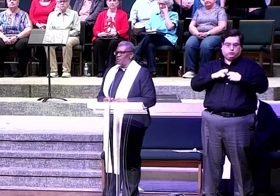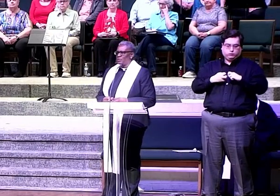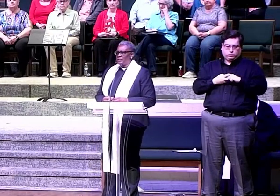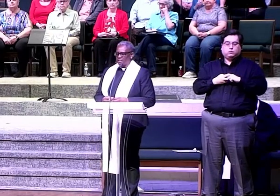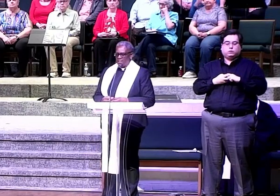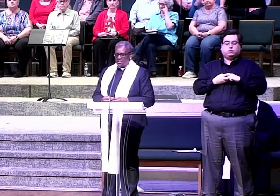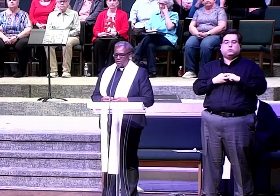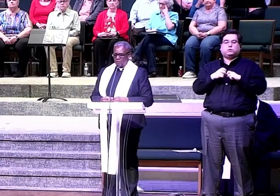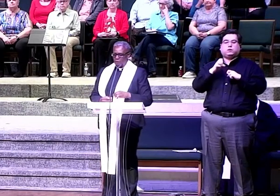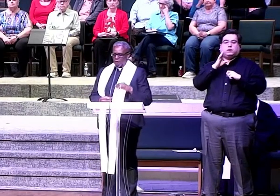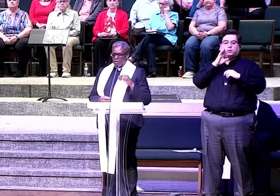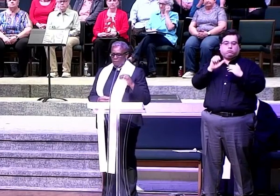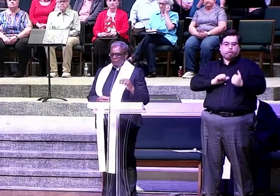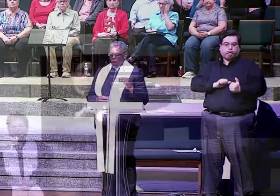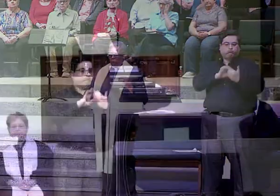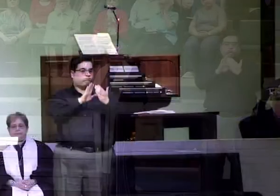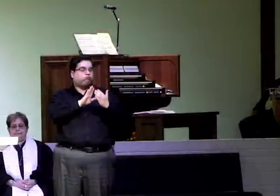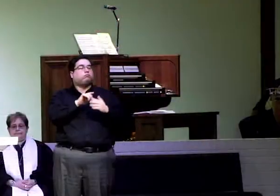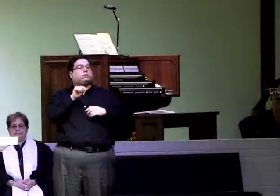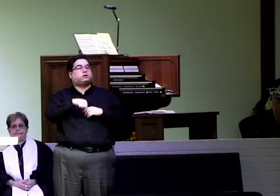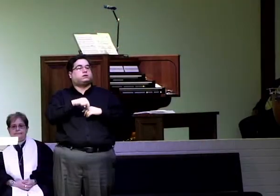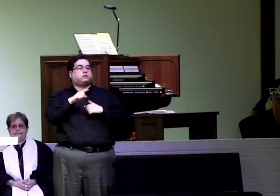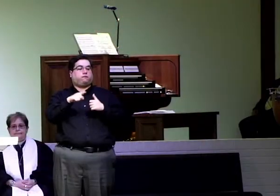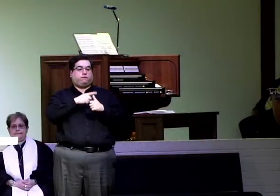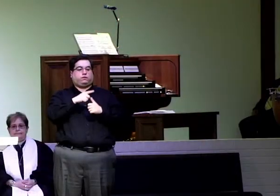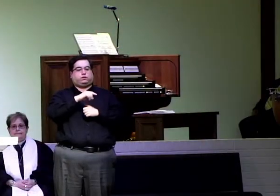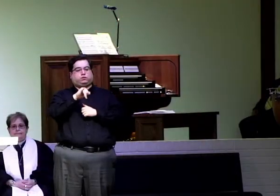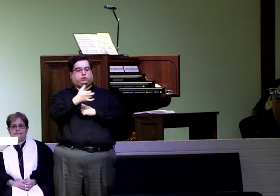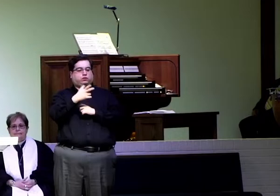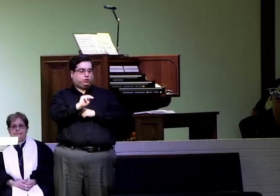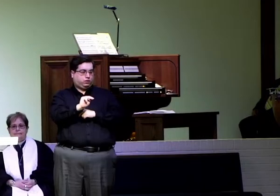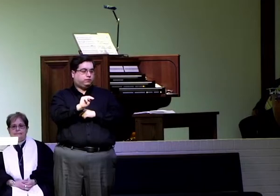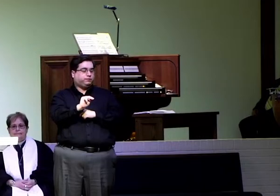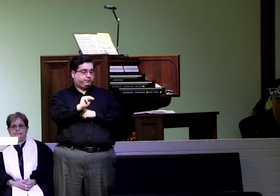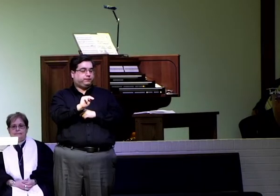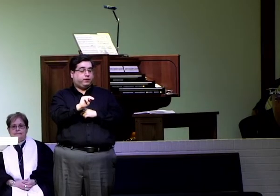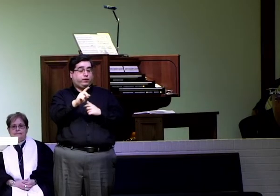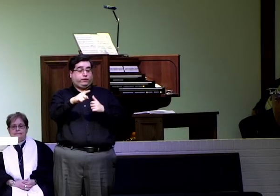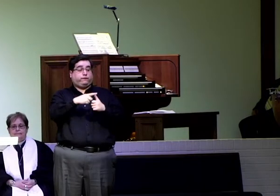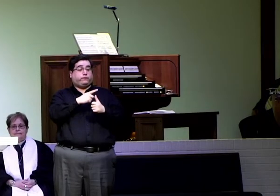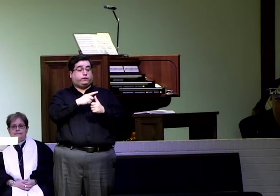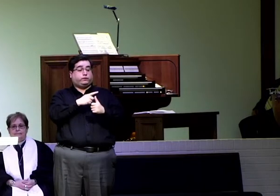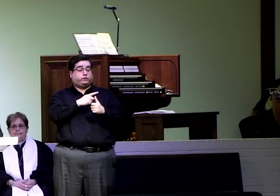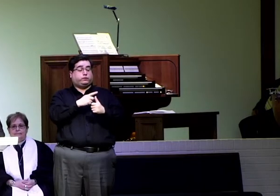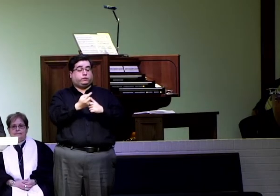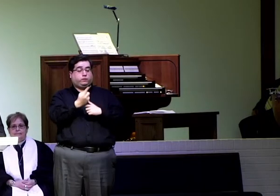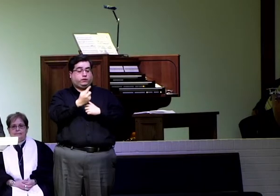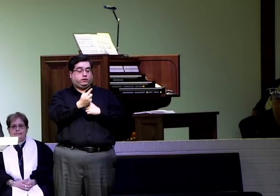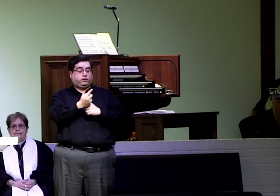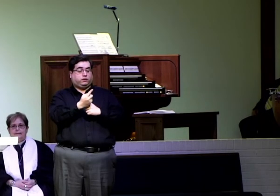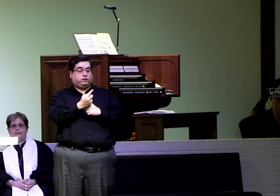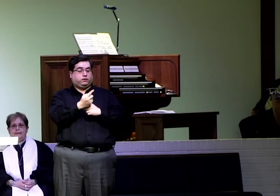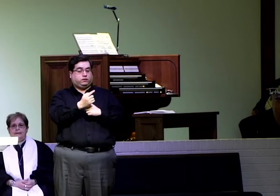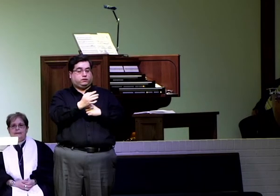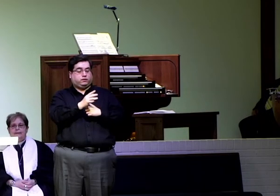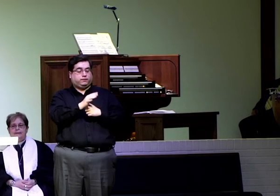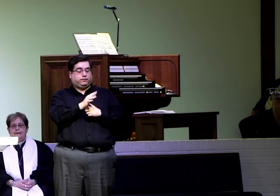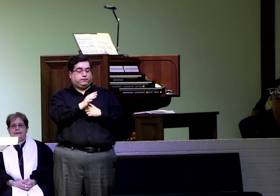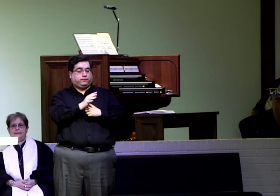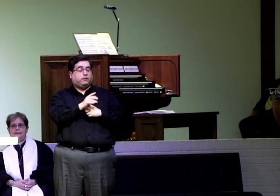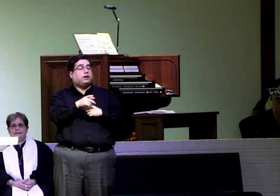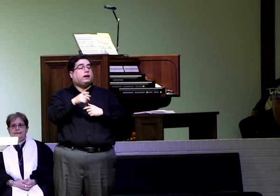are addressed in this First John. The first one is